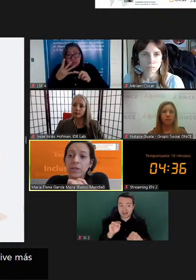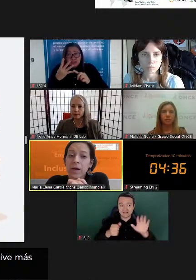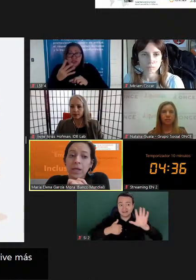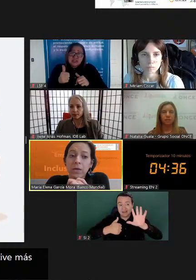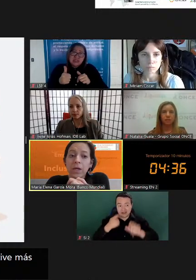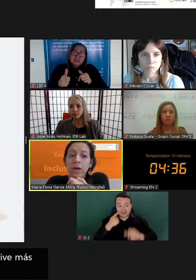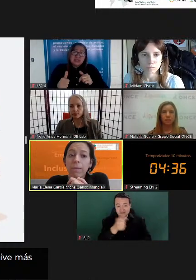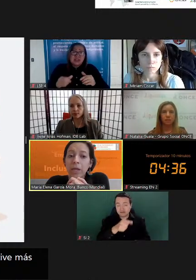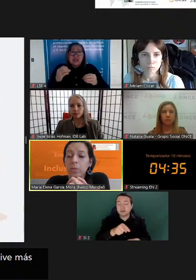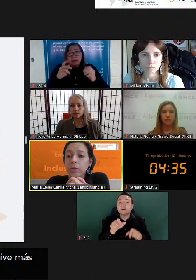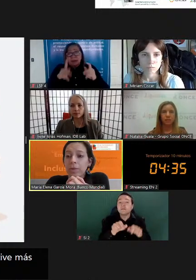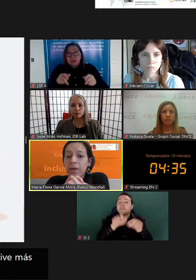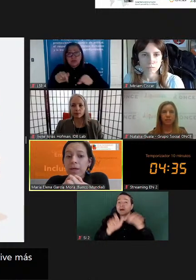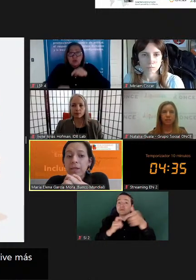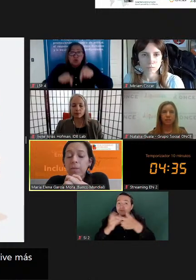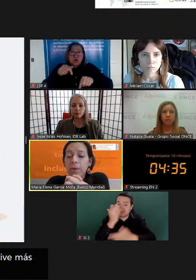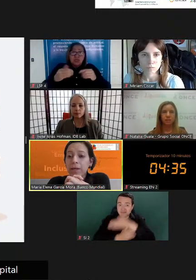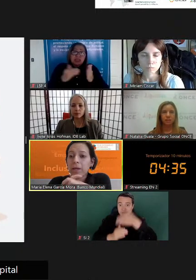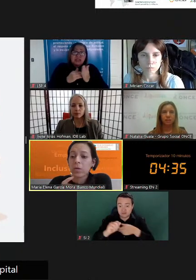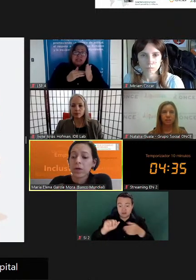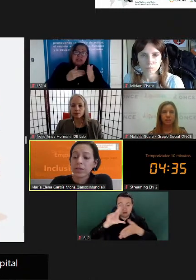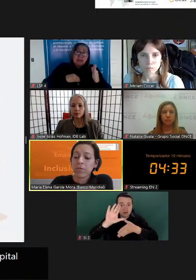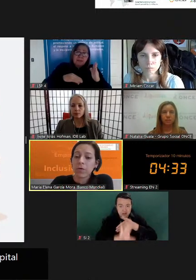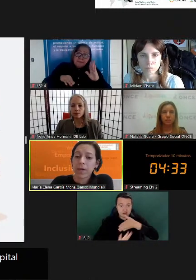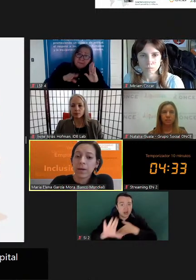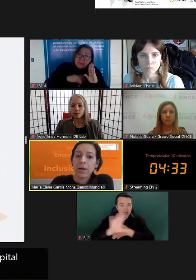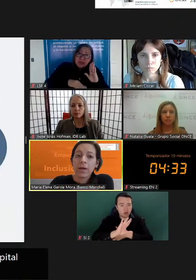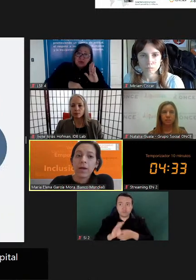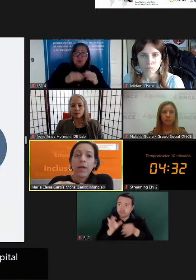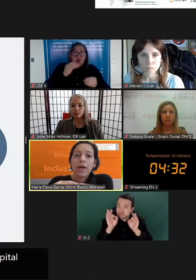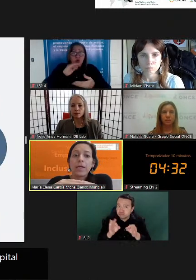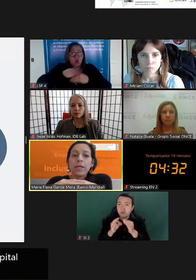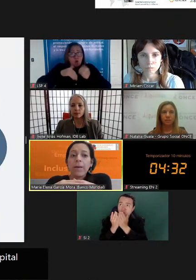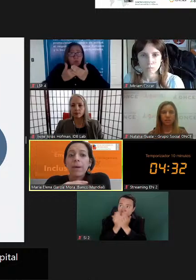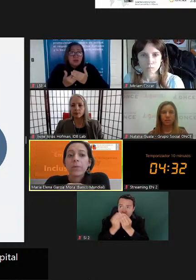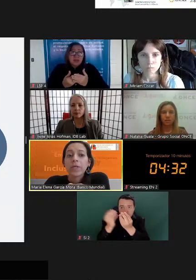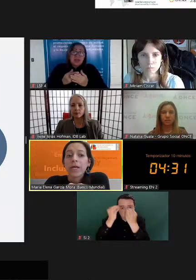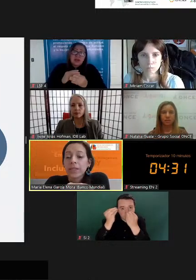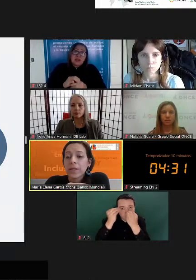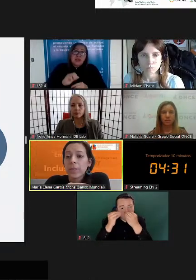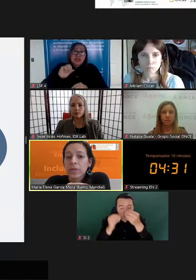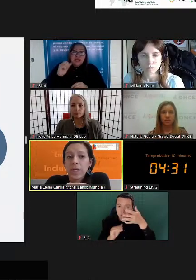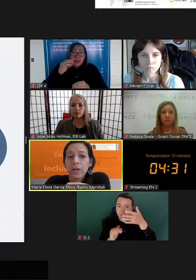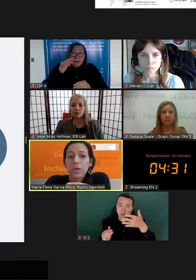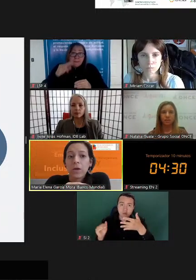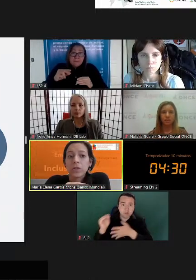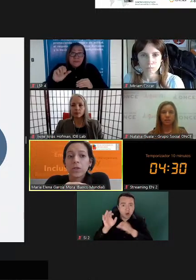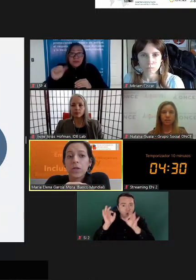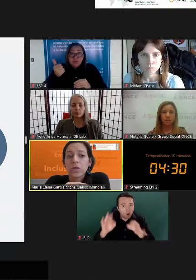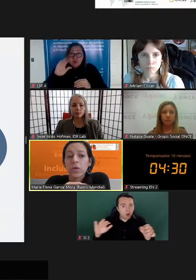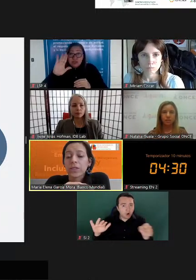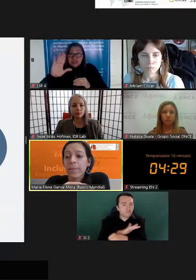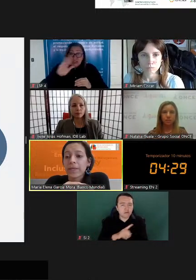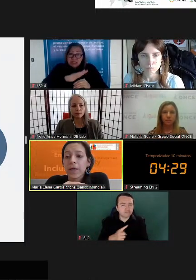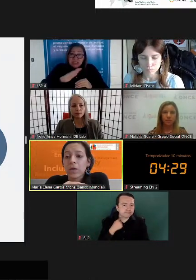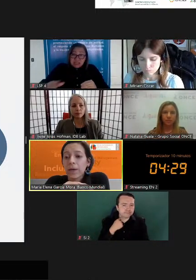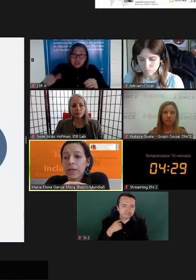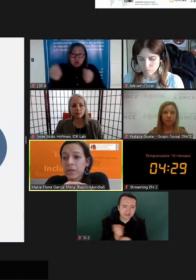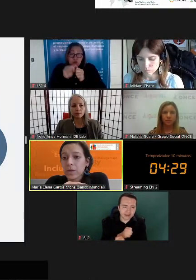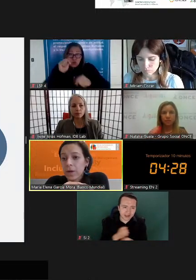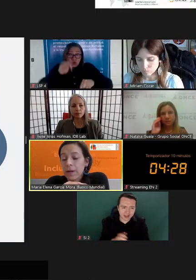about human human capital they have less capacities for